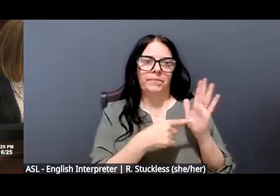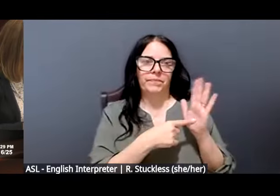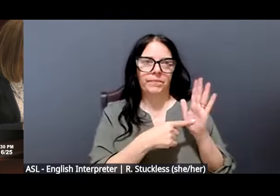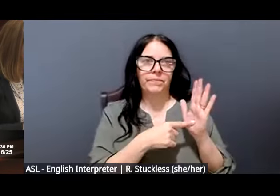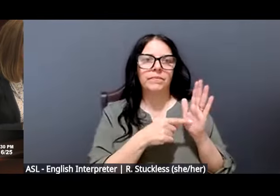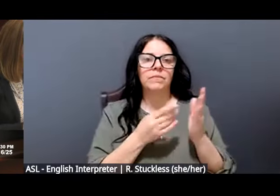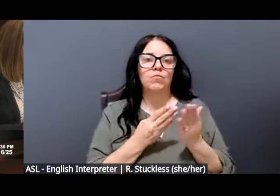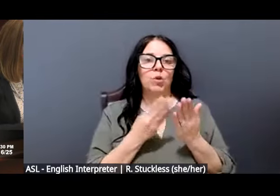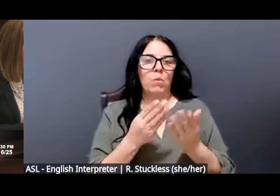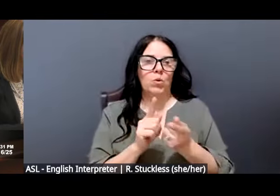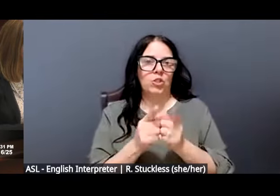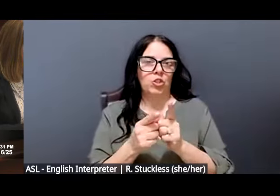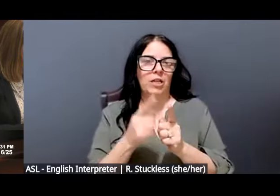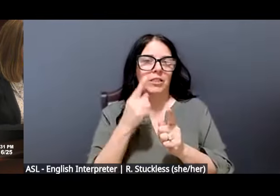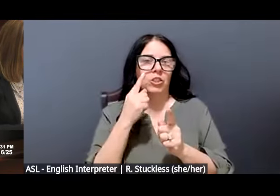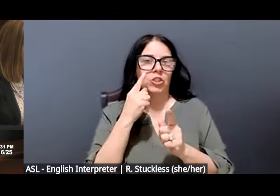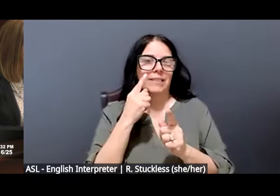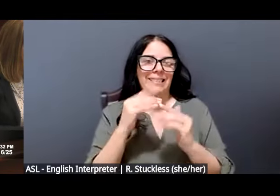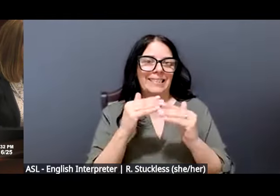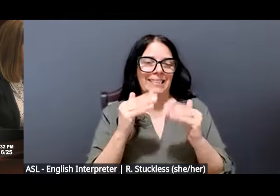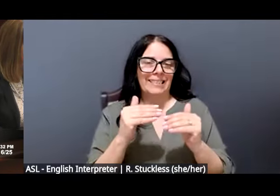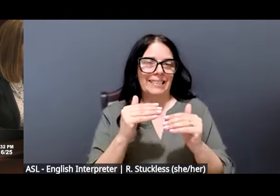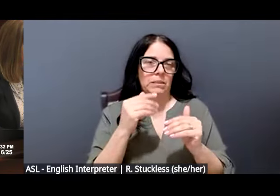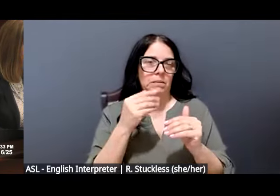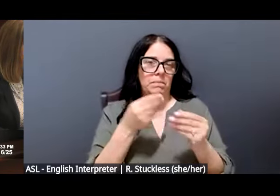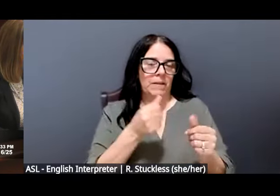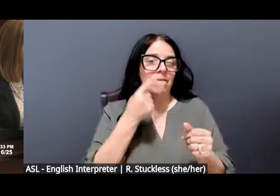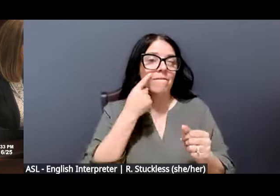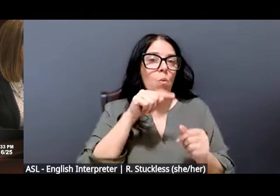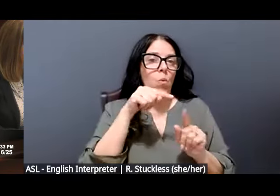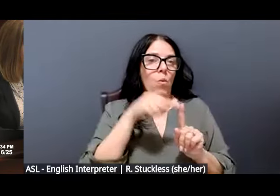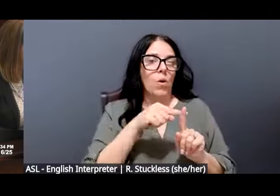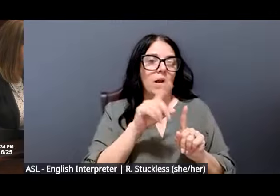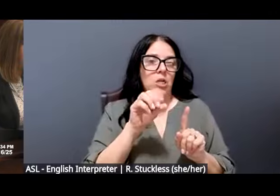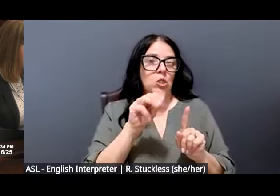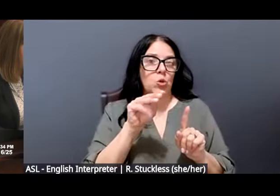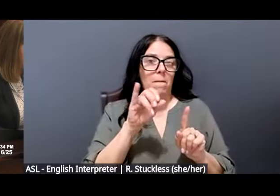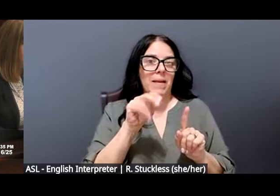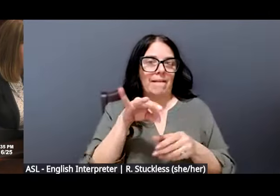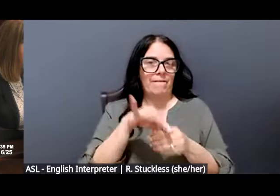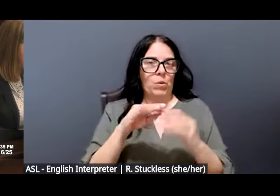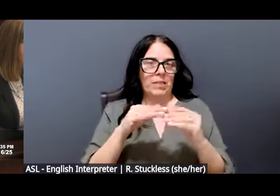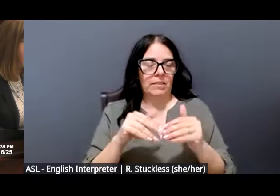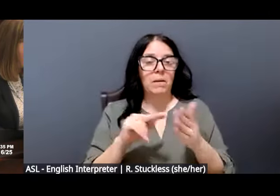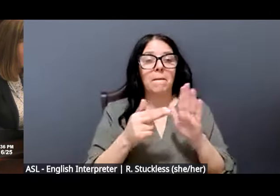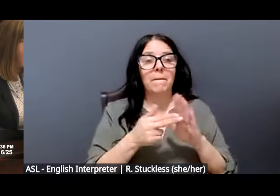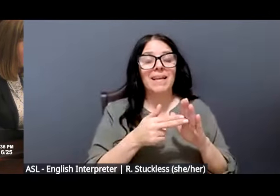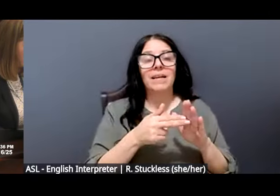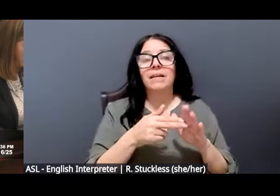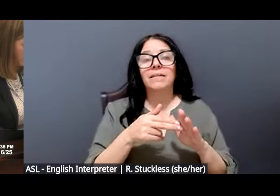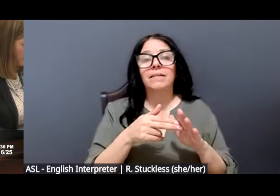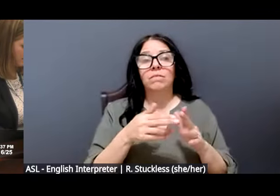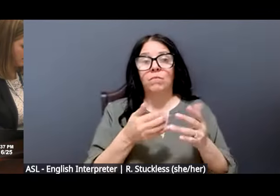the Dominion system. Essentially, it would replace a computer monitor for the